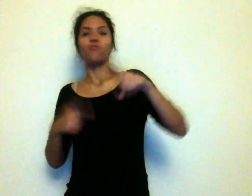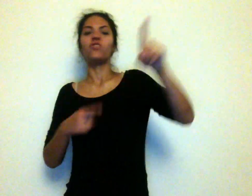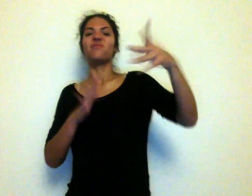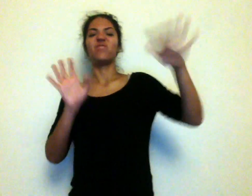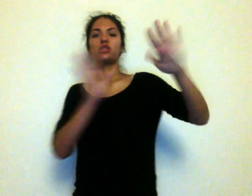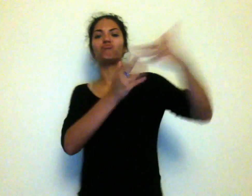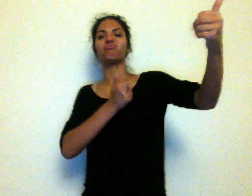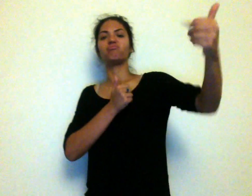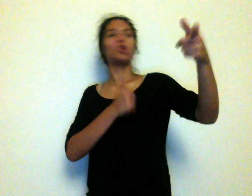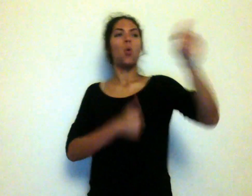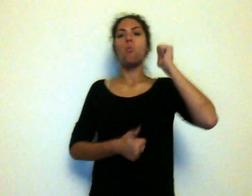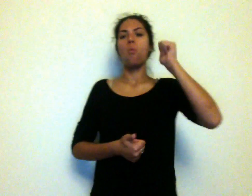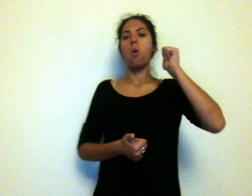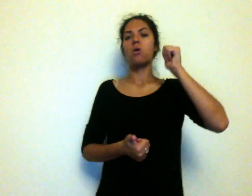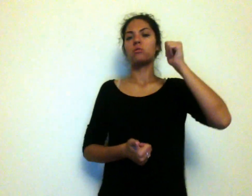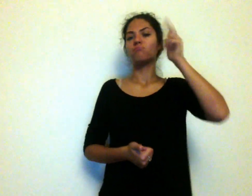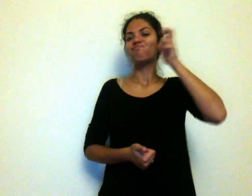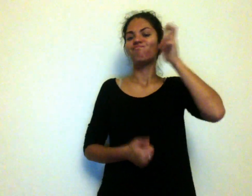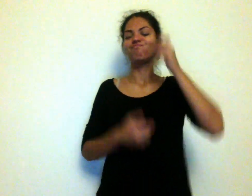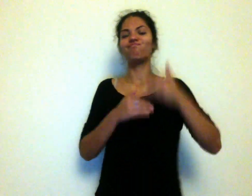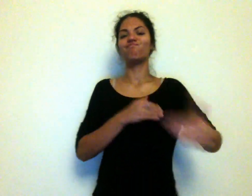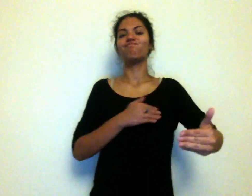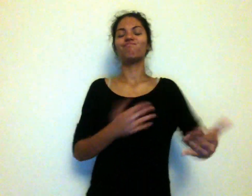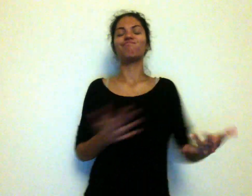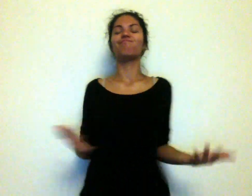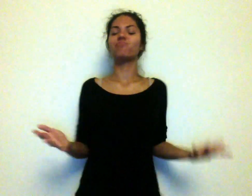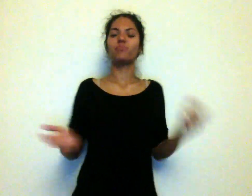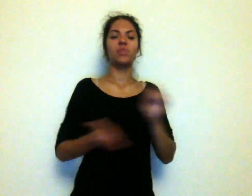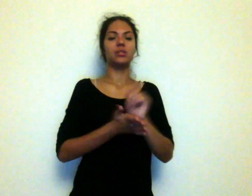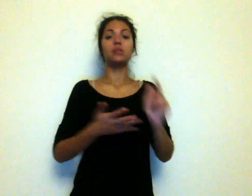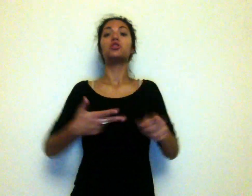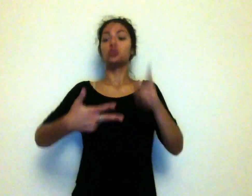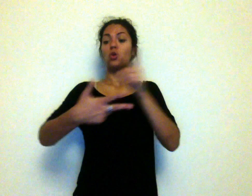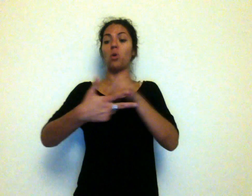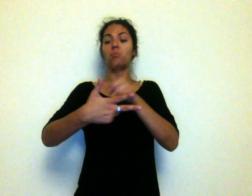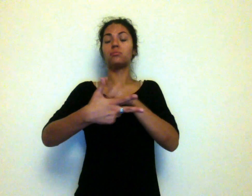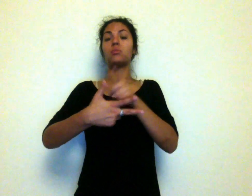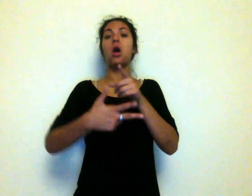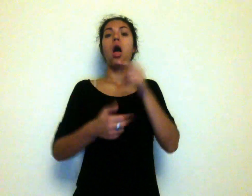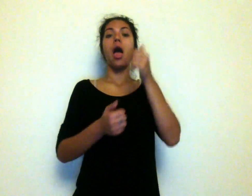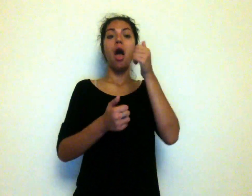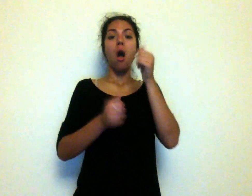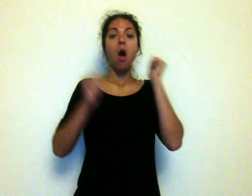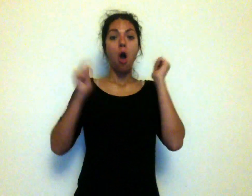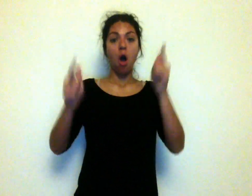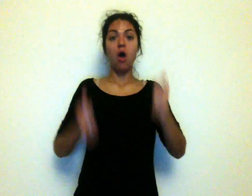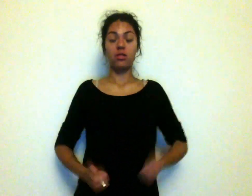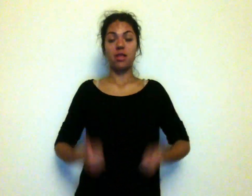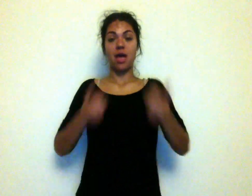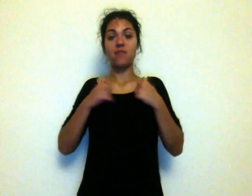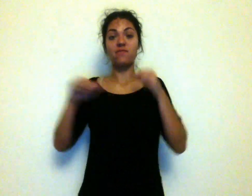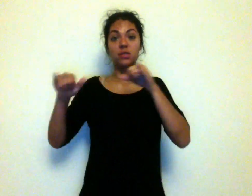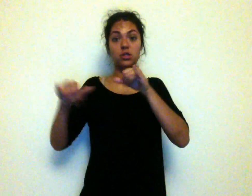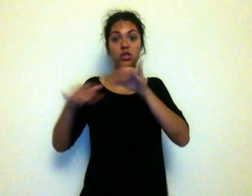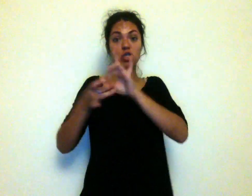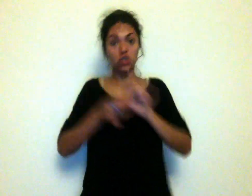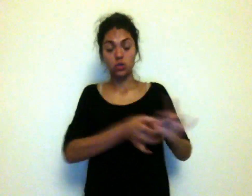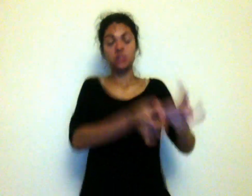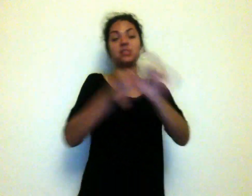the Hindus and Buddhists would immediately identify with that. So number one, all life is unity. Number two, every birth is a rebirth. And